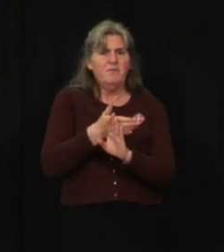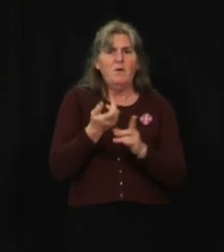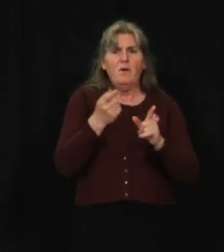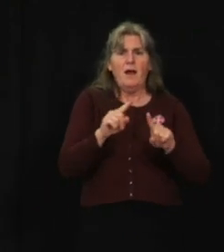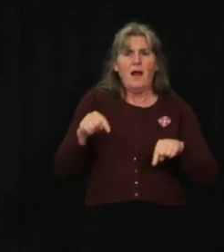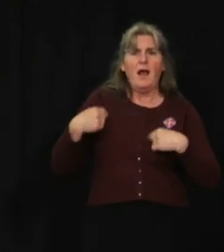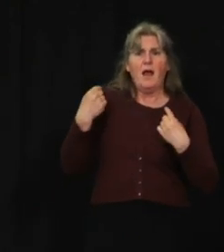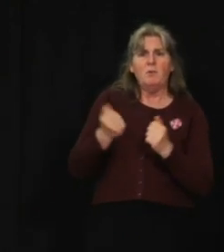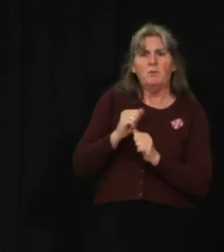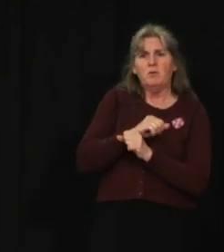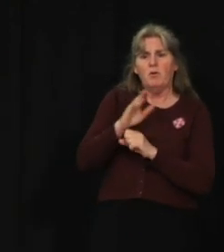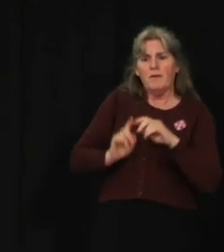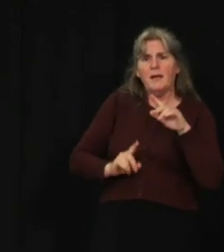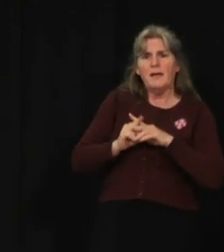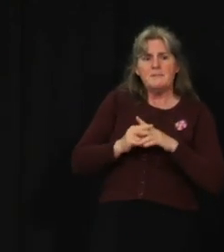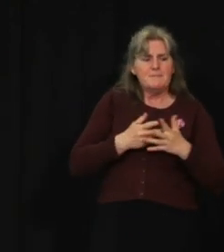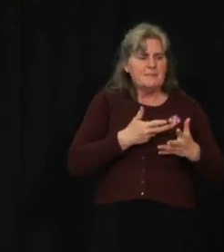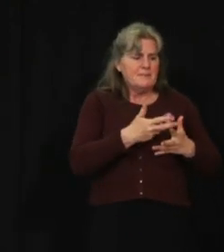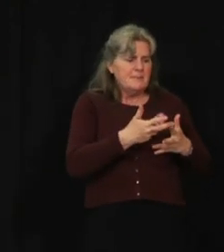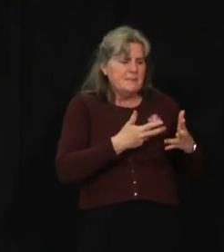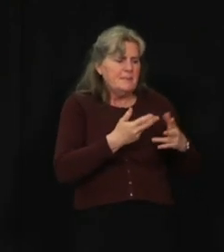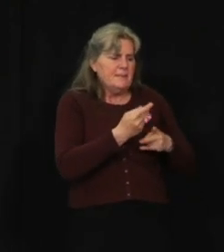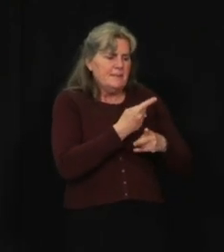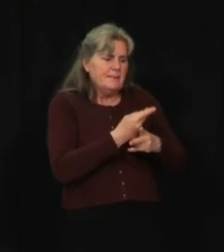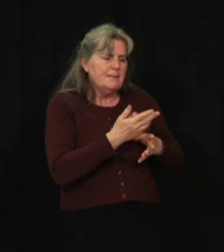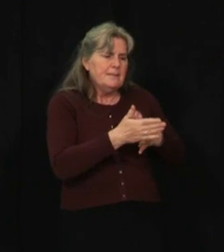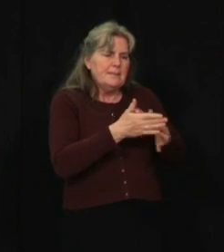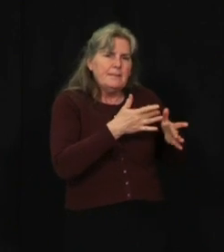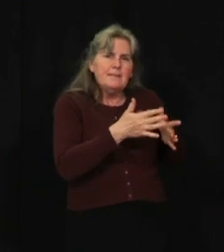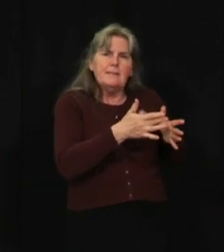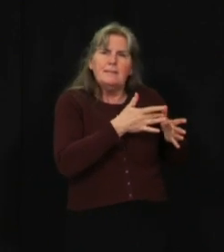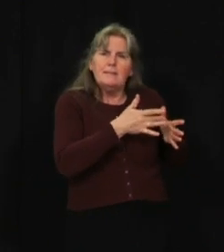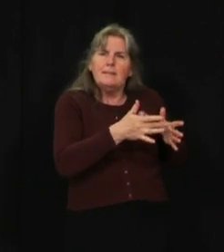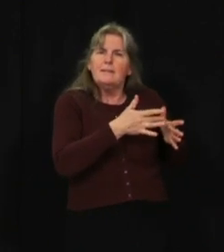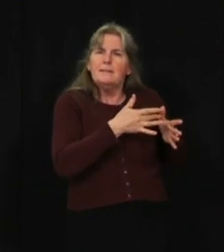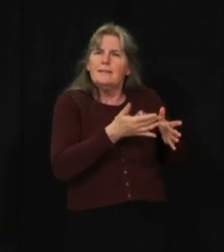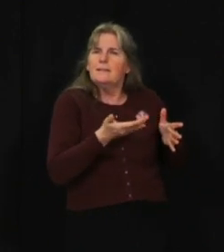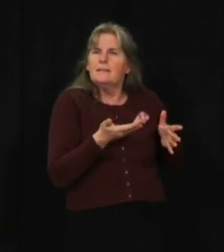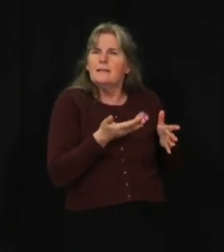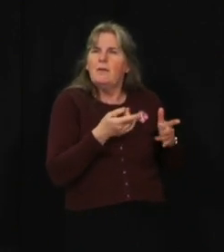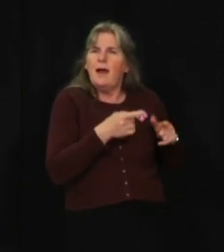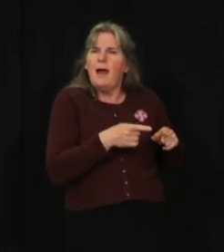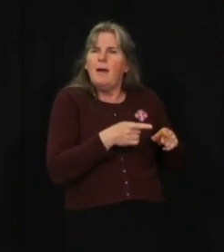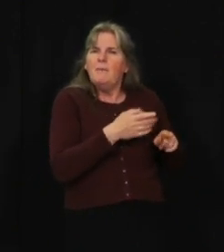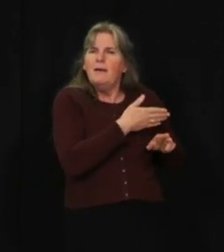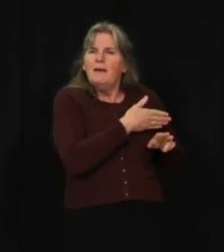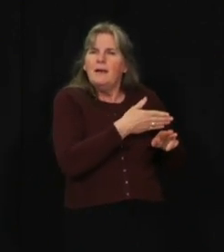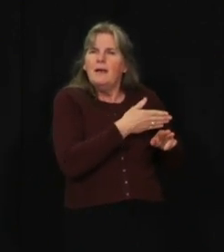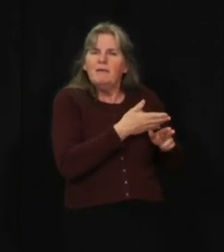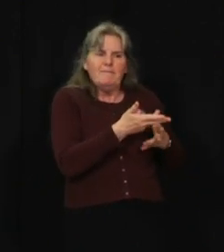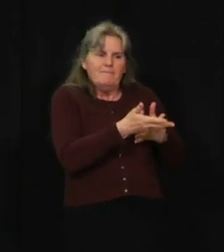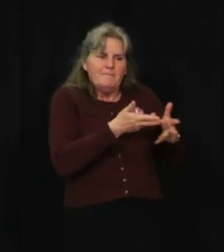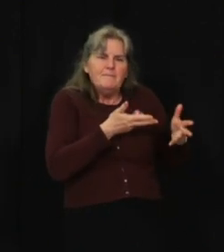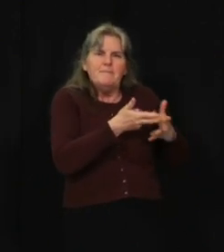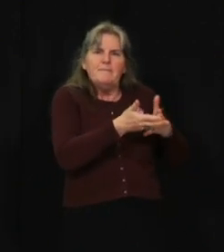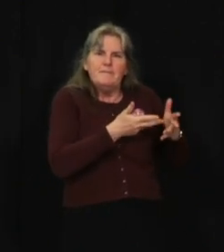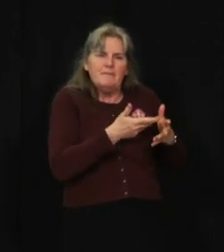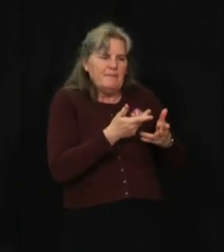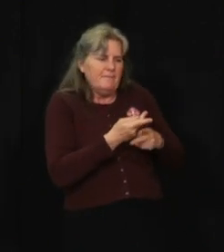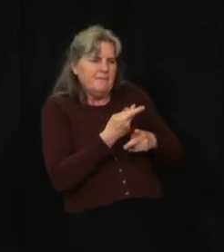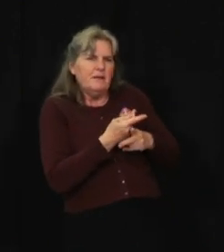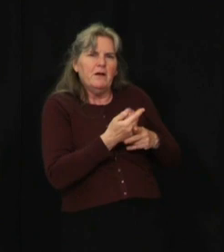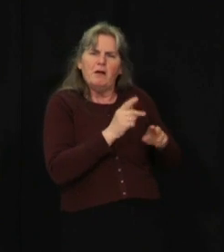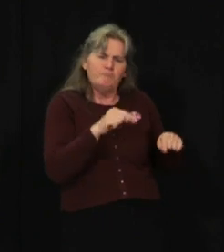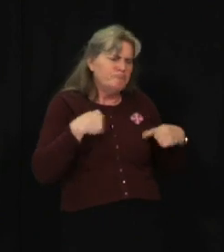where we have been in the phase 0 or the current state. We need to consolidate that